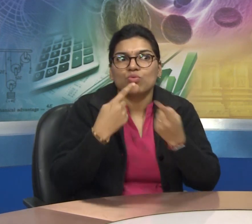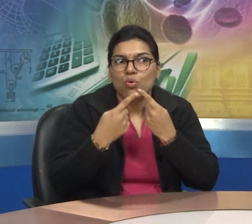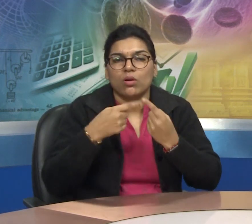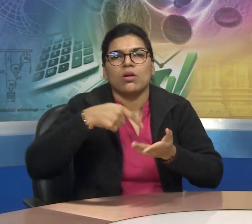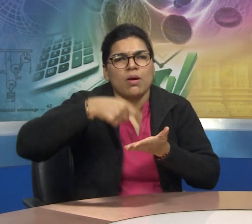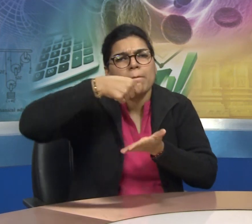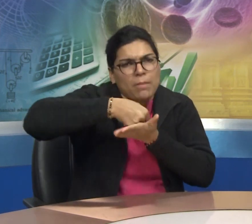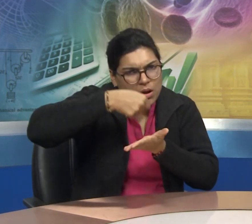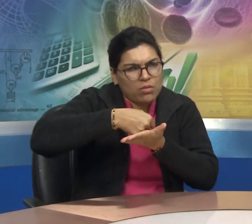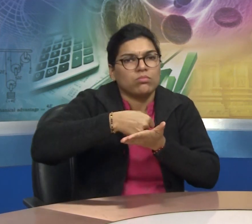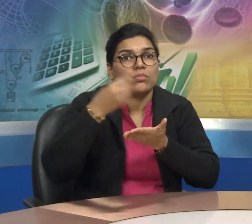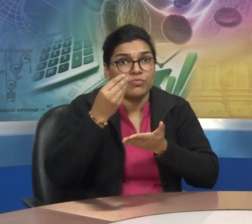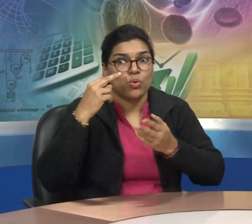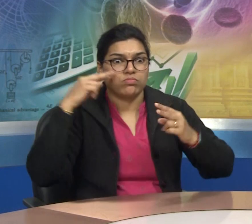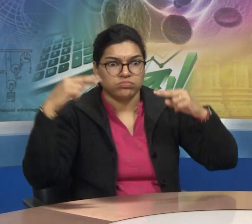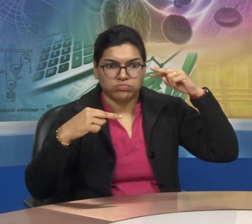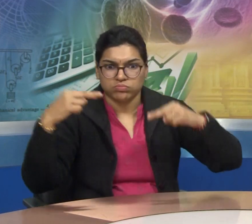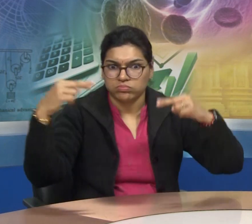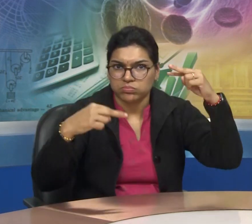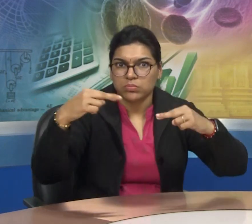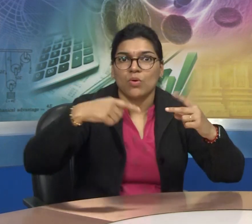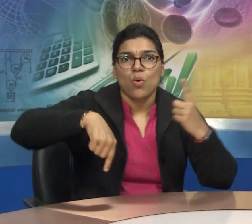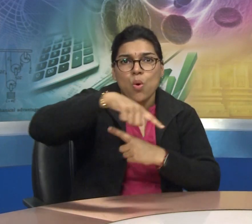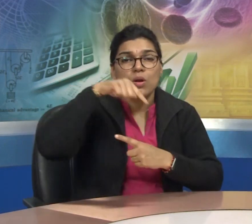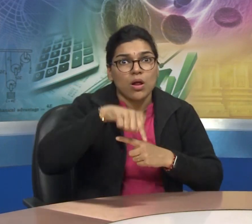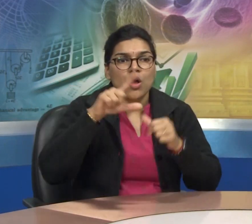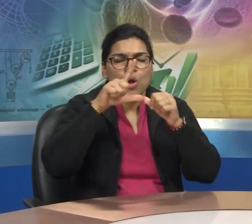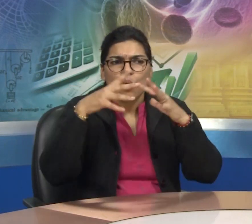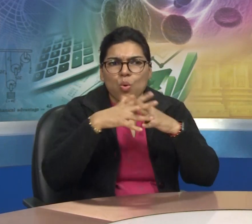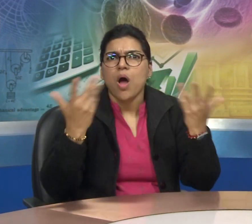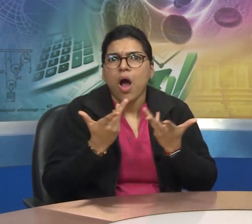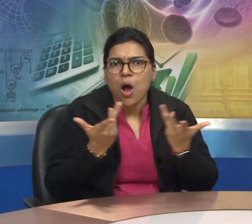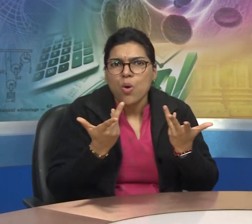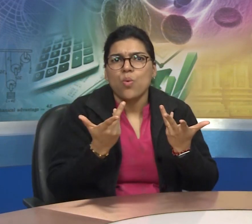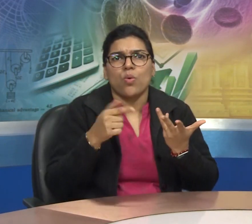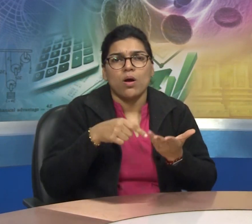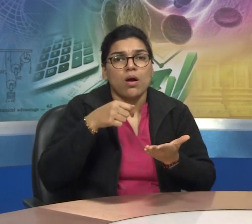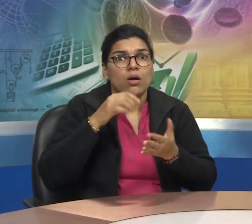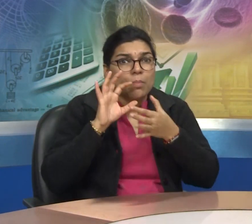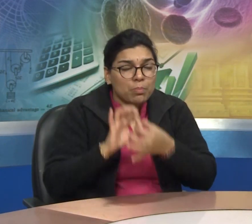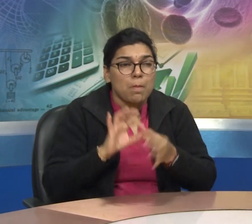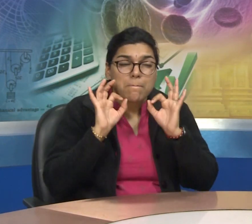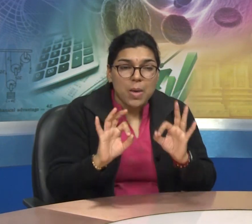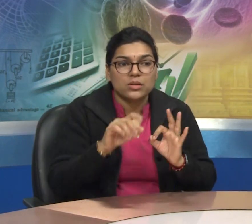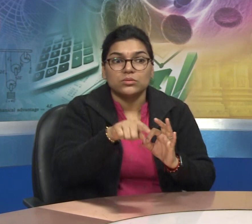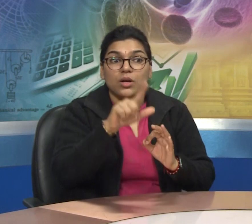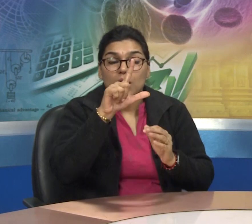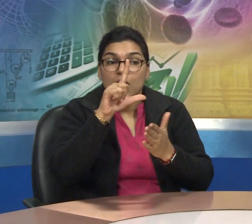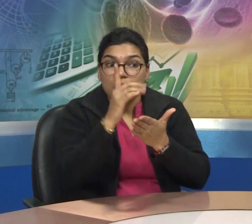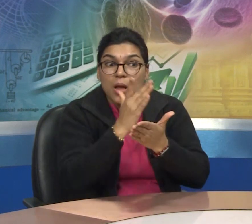In this lesson, we will discuss the basic philosophies of these laws